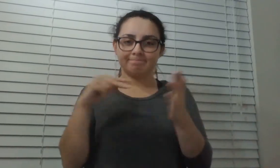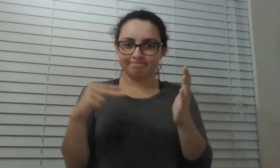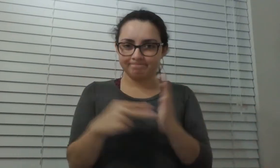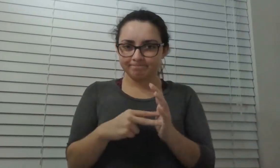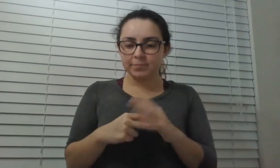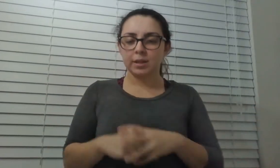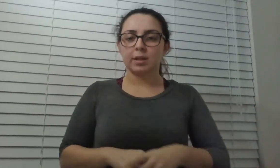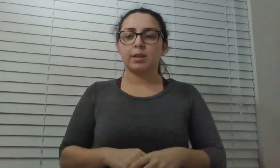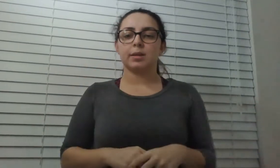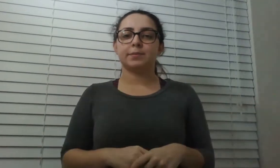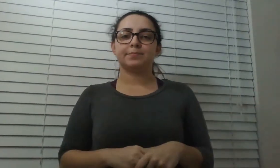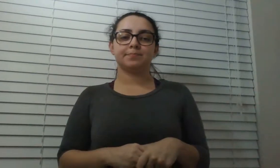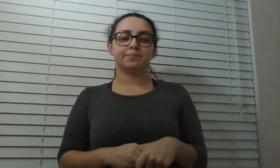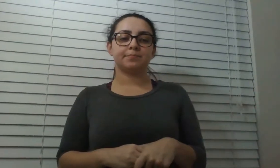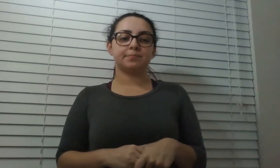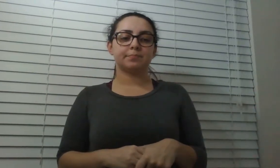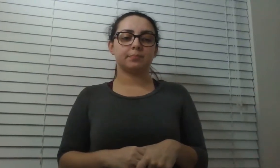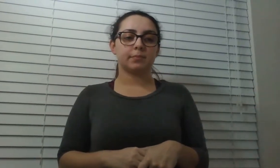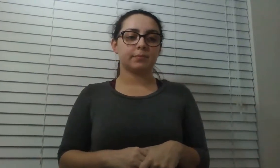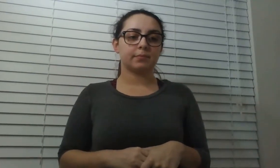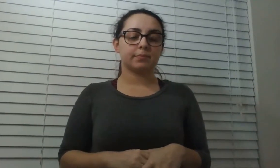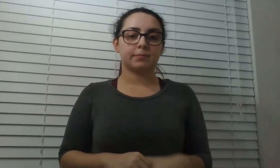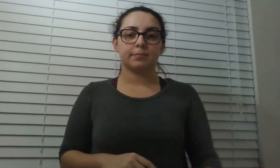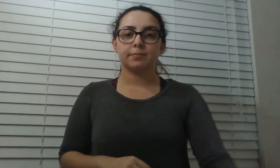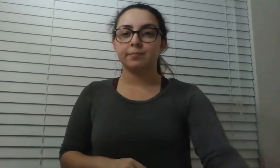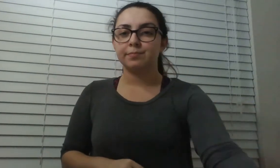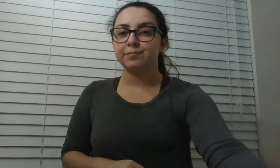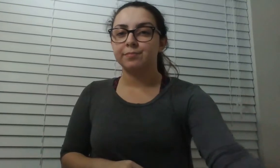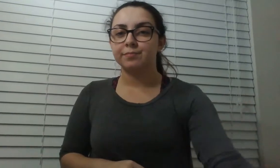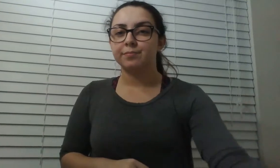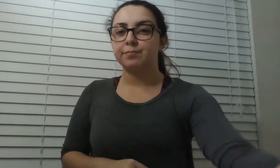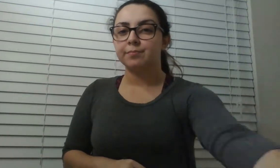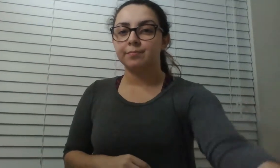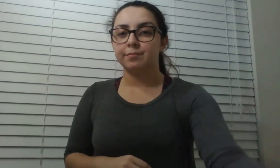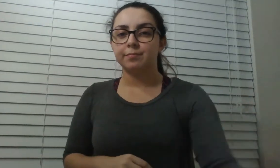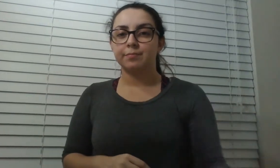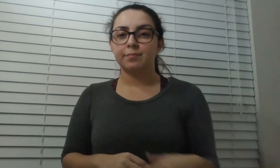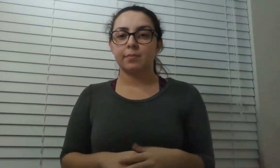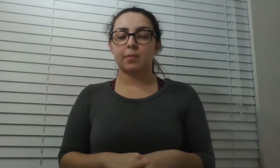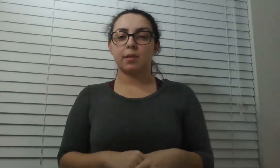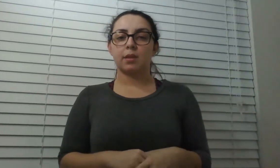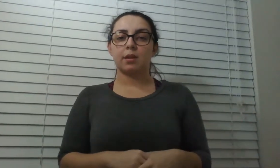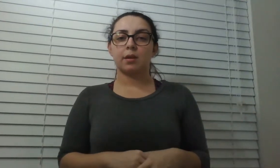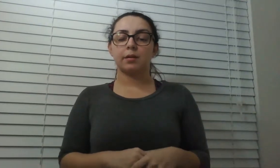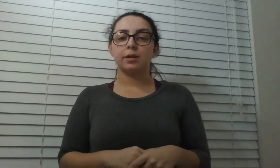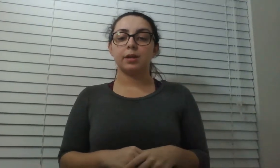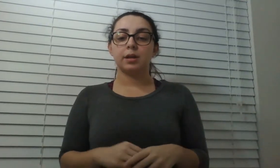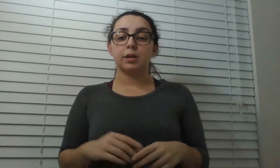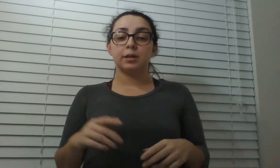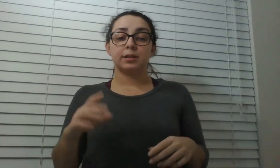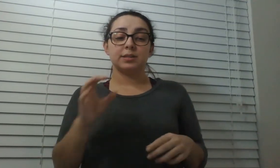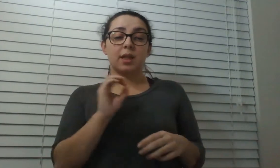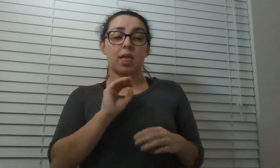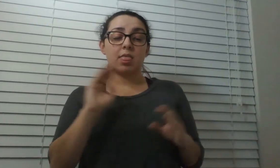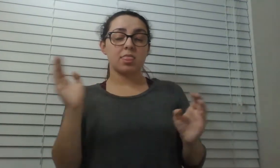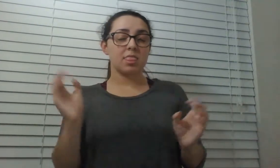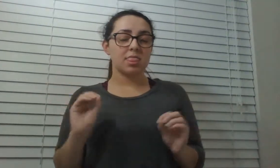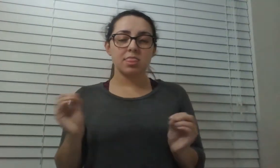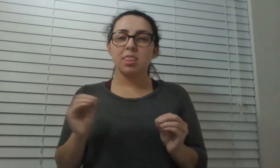nothing compared to Rick Rollins' sugar egg. Rick Rollins' Rick sugar egg. Rick Rollins. Rick Sugar Rollins' egg. sugar egg.